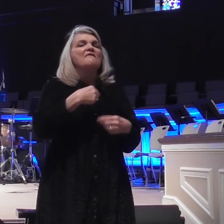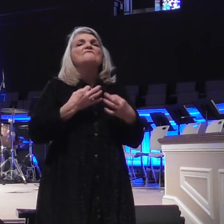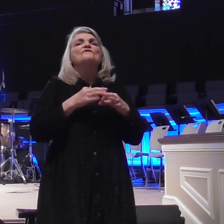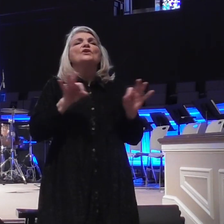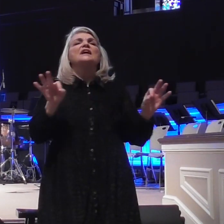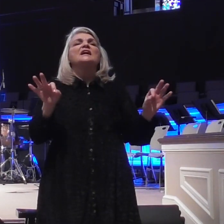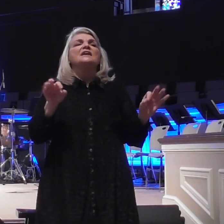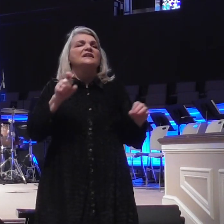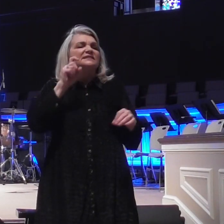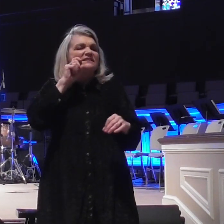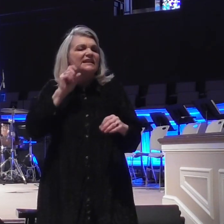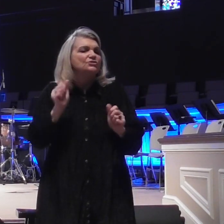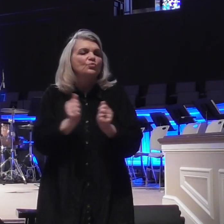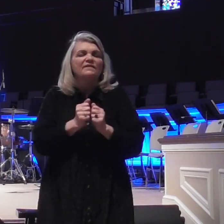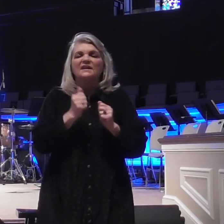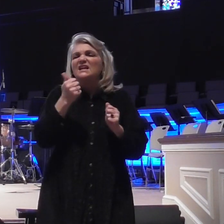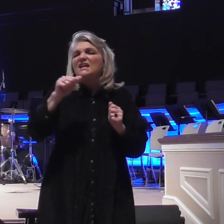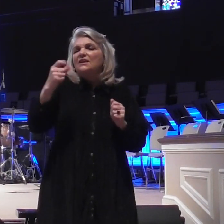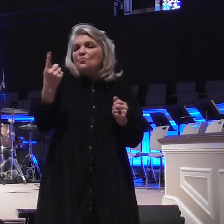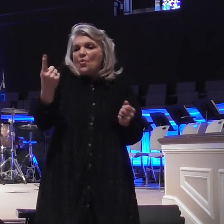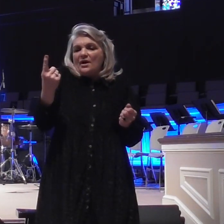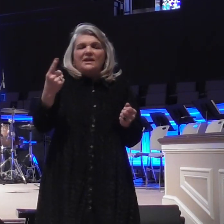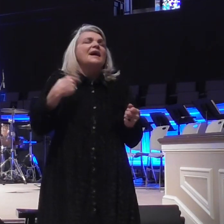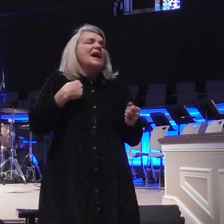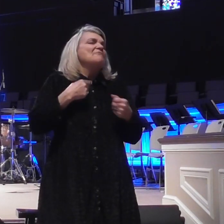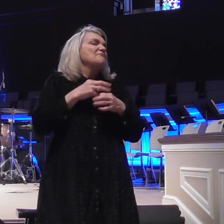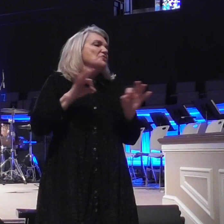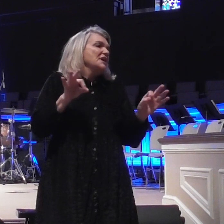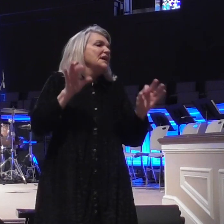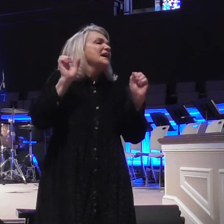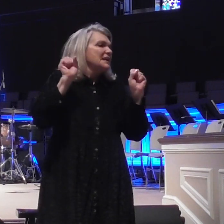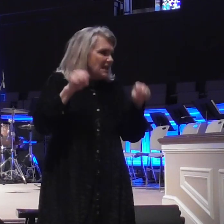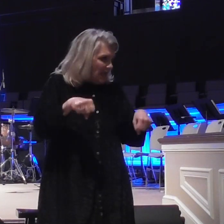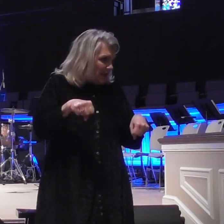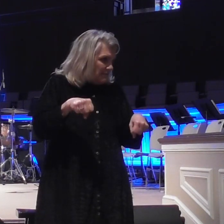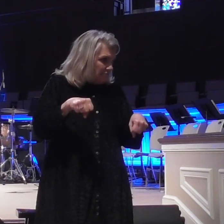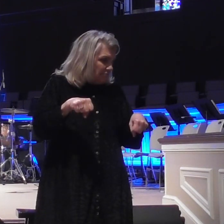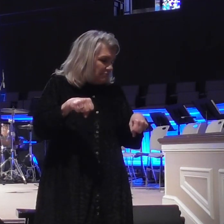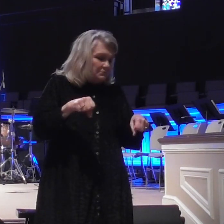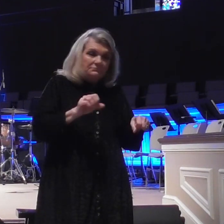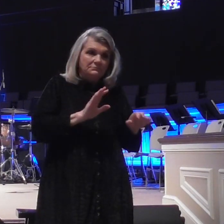Correct? No. No.